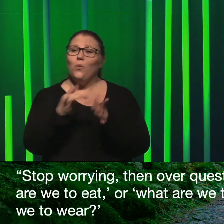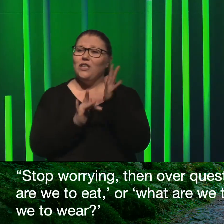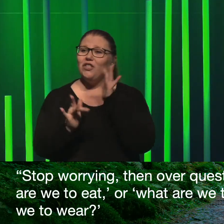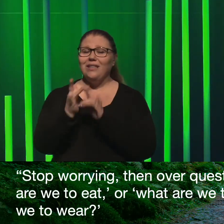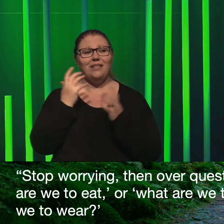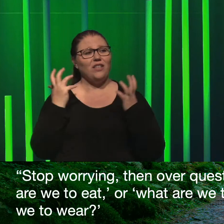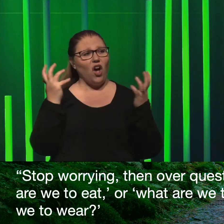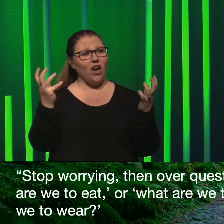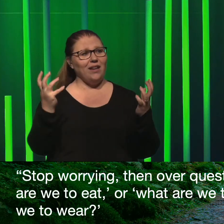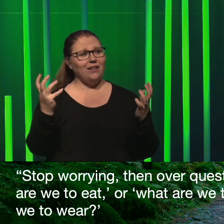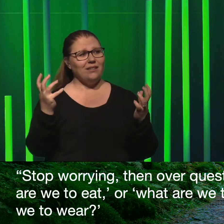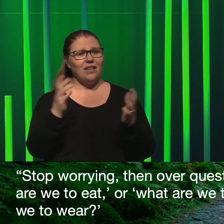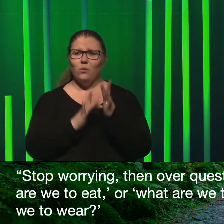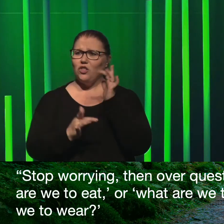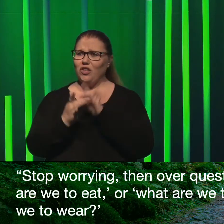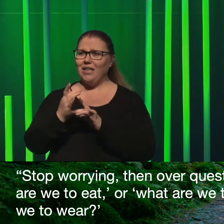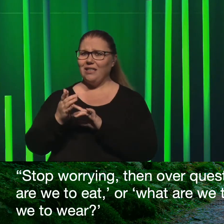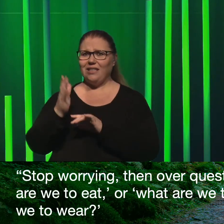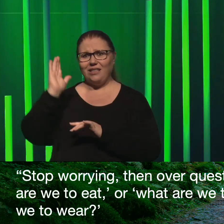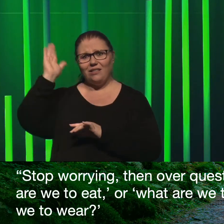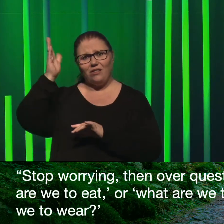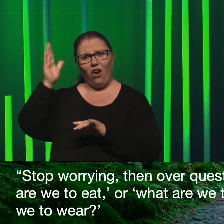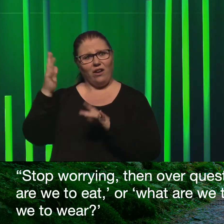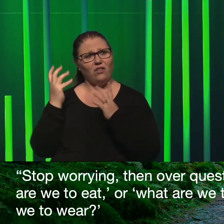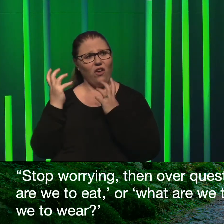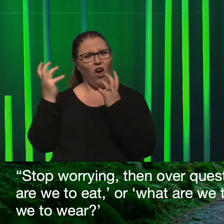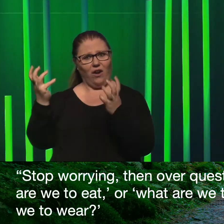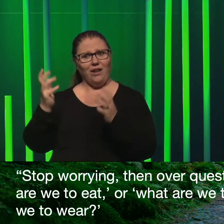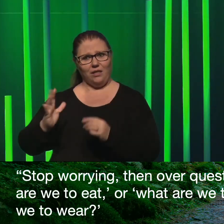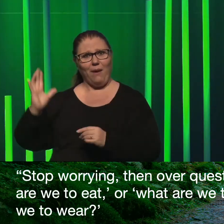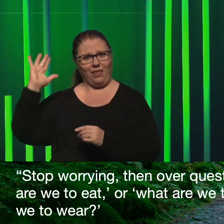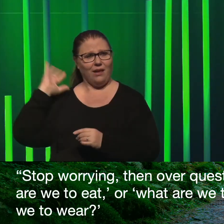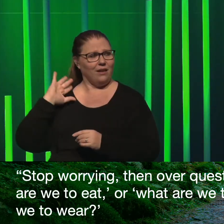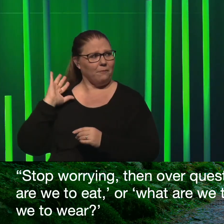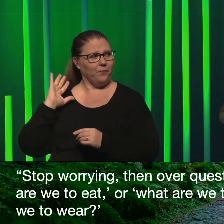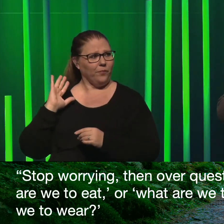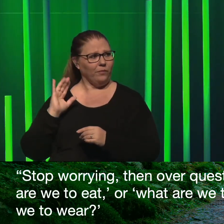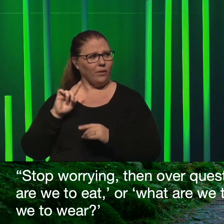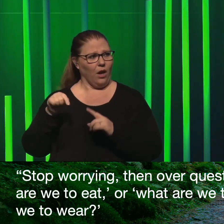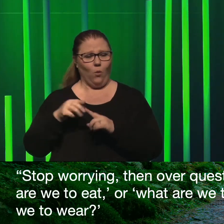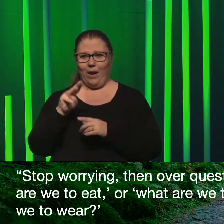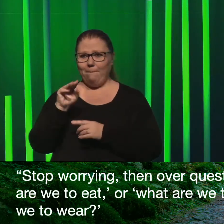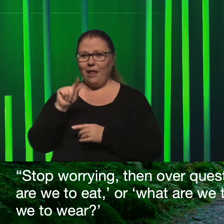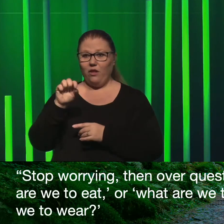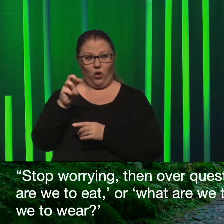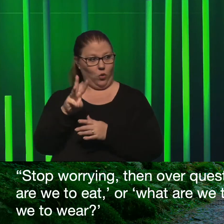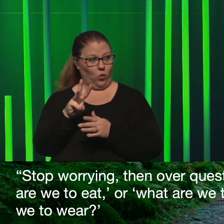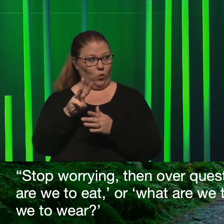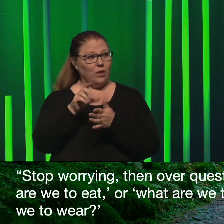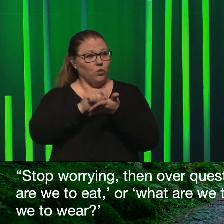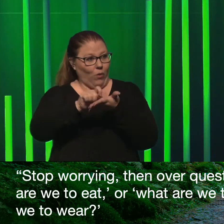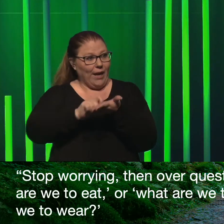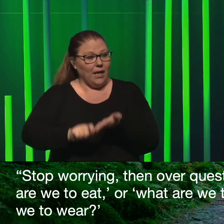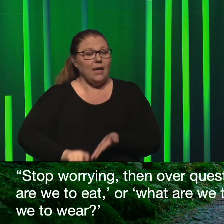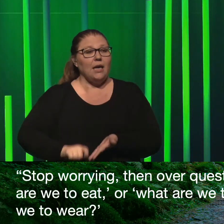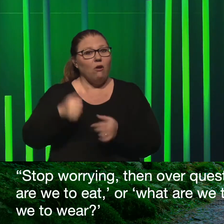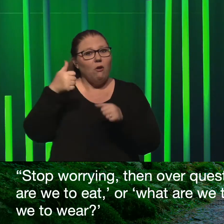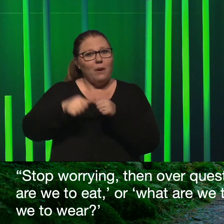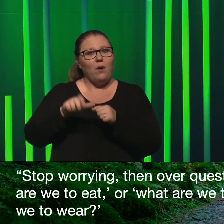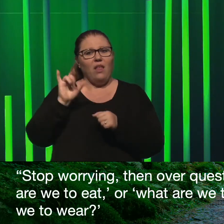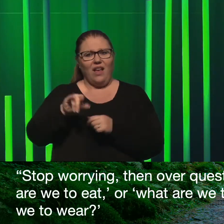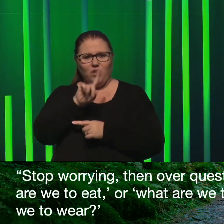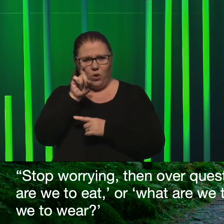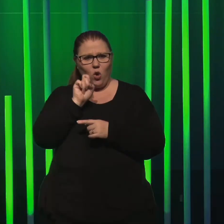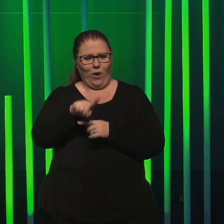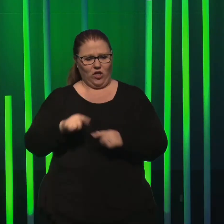is talking to his audience at this time, and we should say when Matthew's writing this and teaching, remember, these were